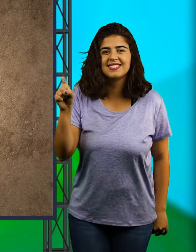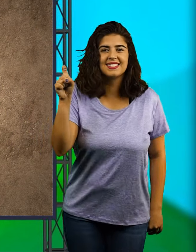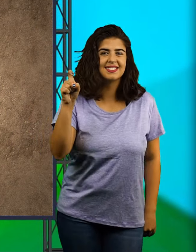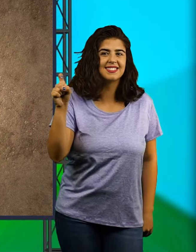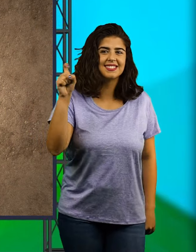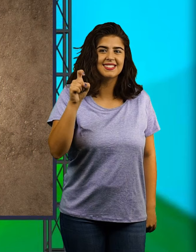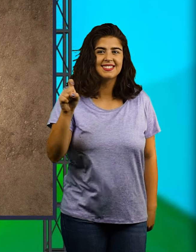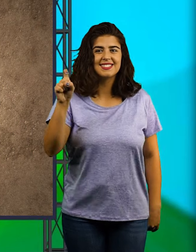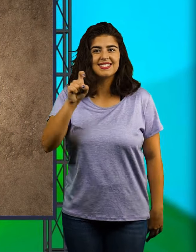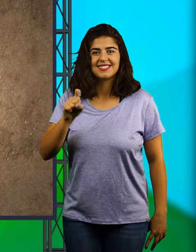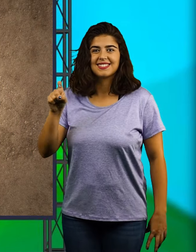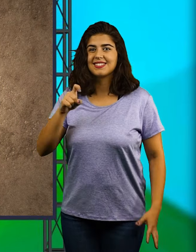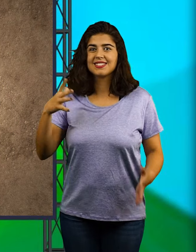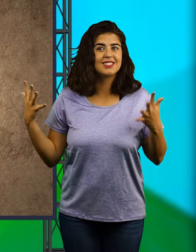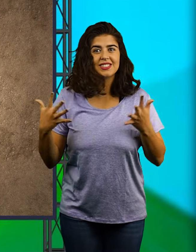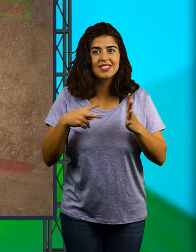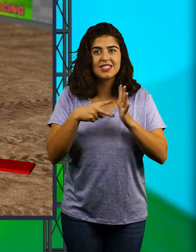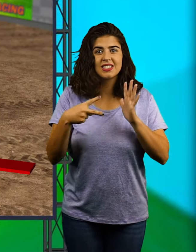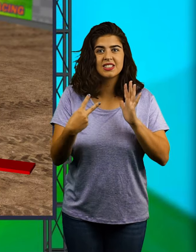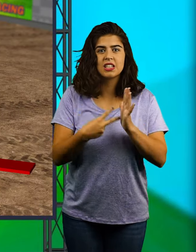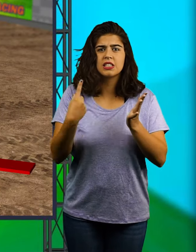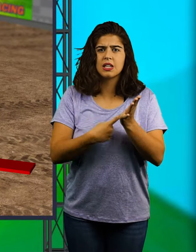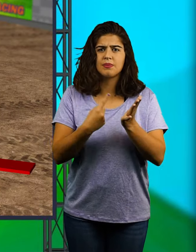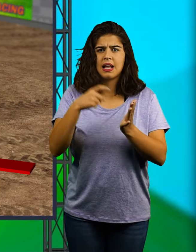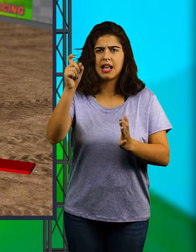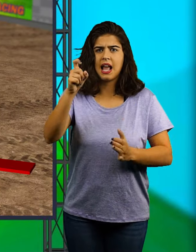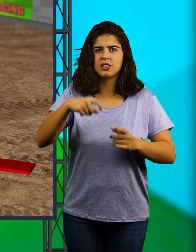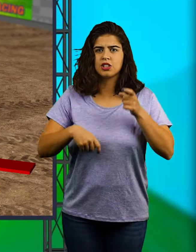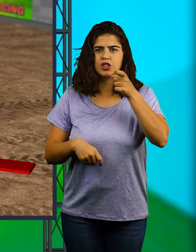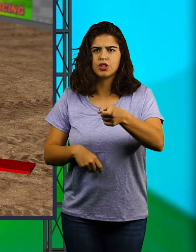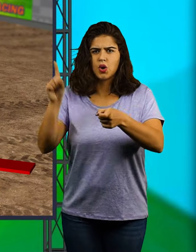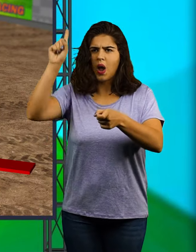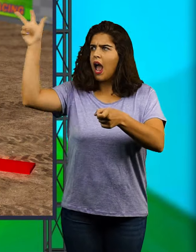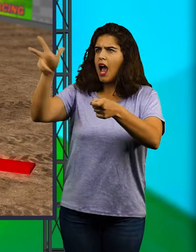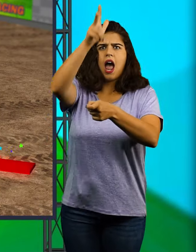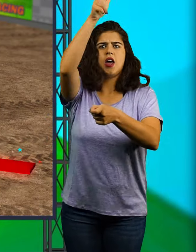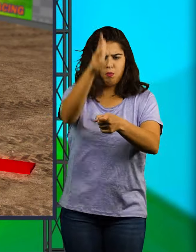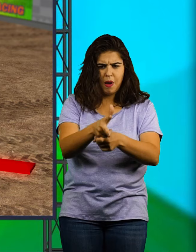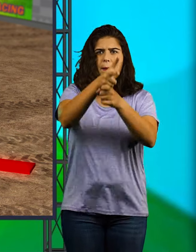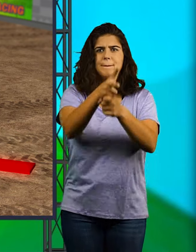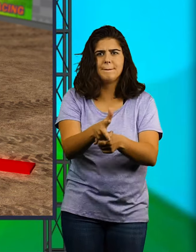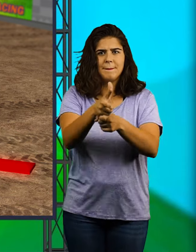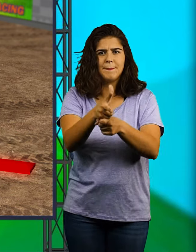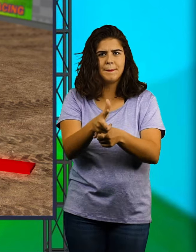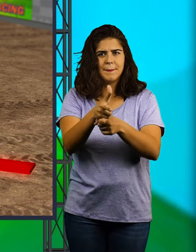Our next letter is X. Sometimes X marks the spot. Yes!